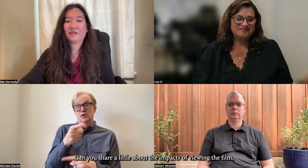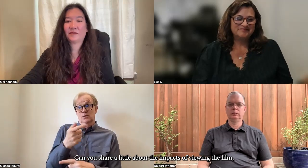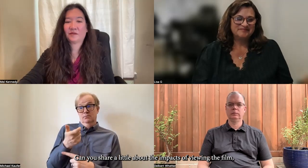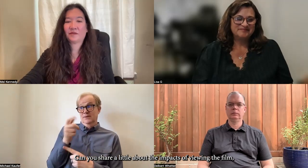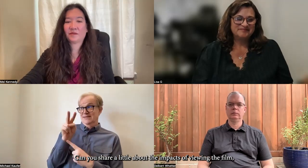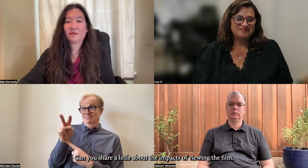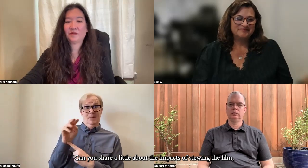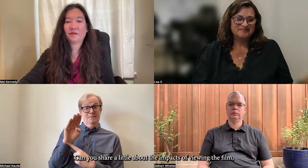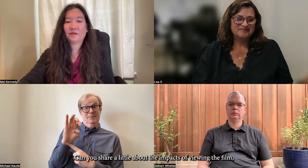film,